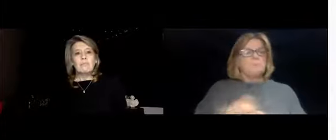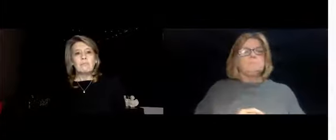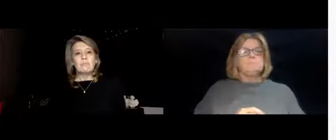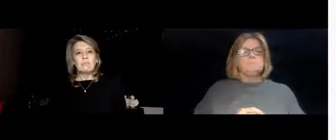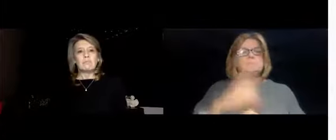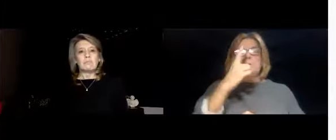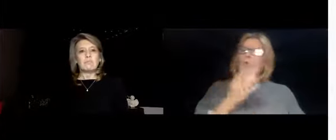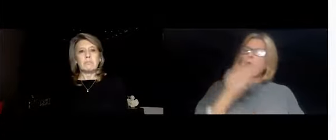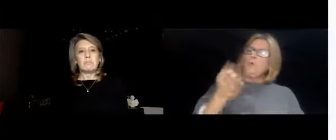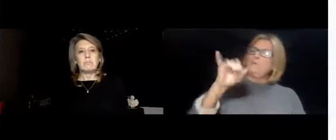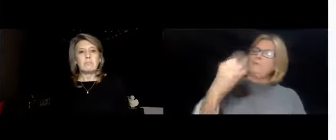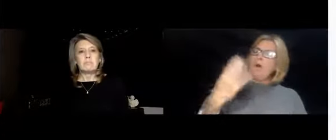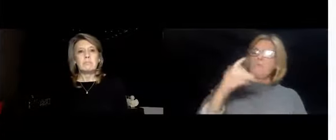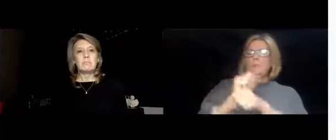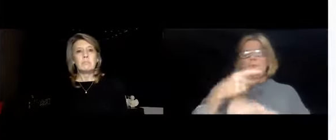Let's just say an